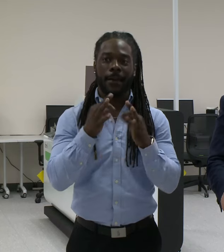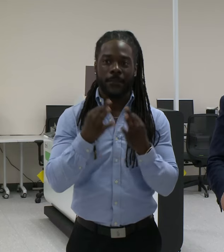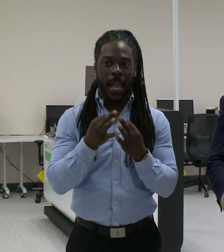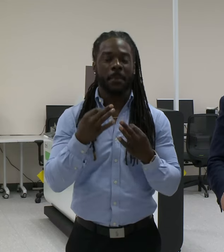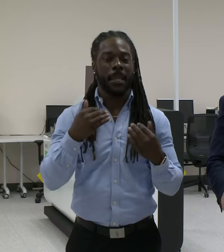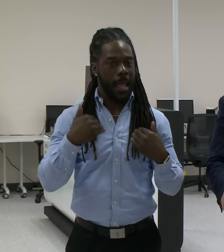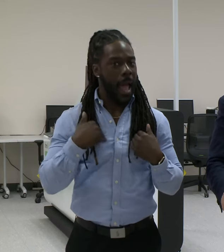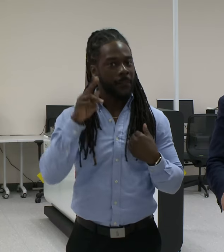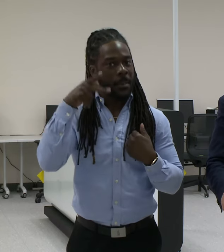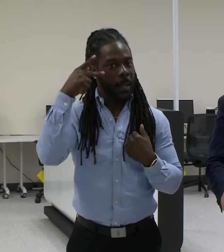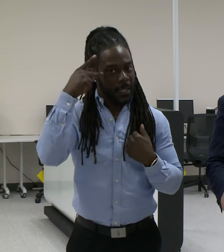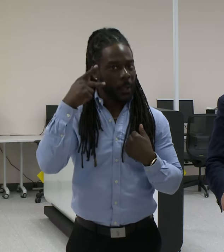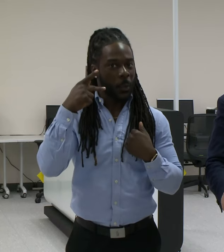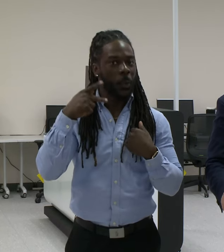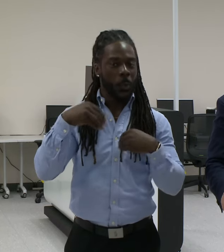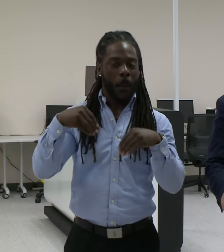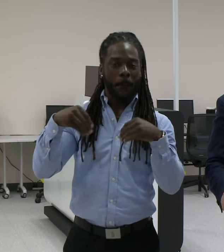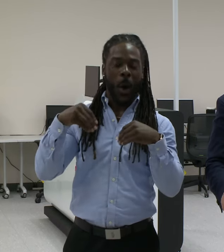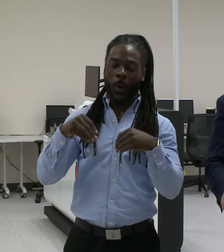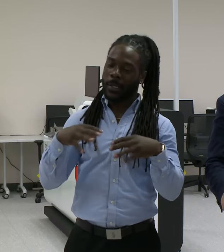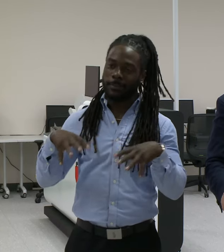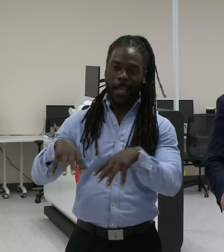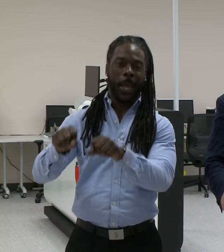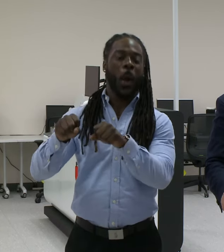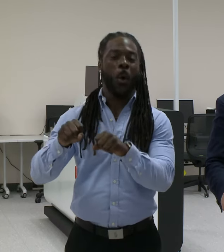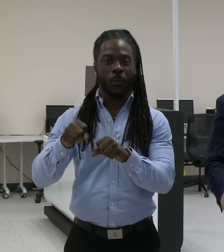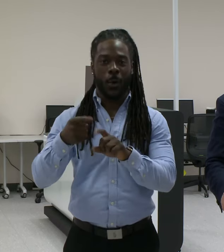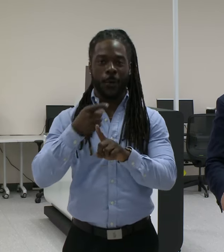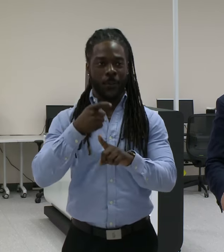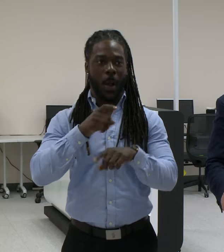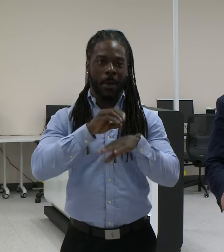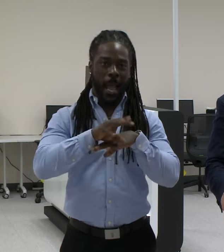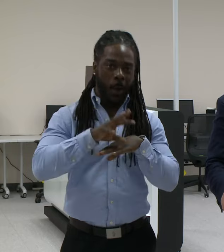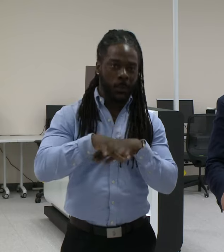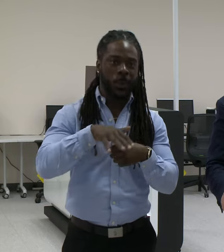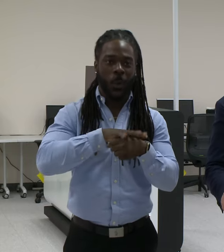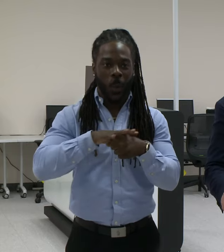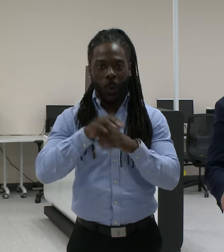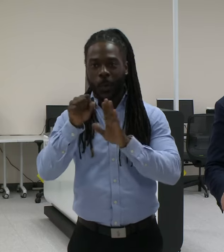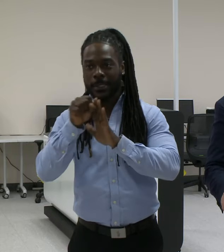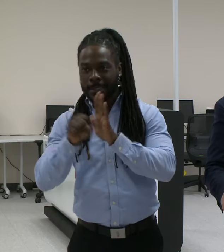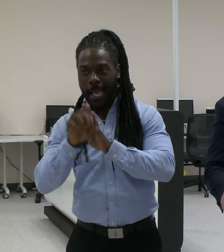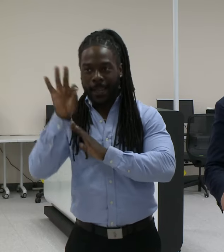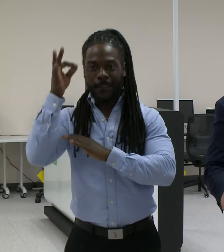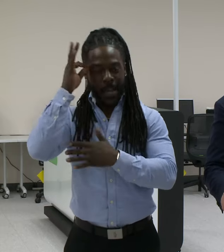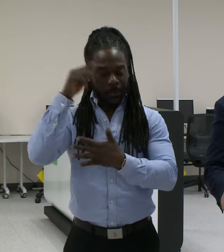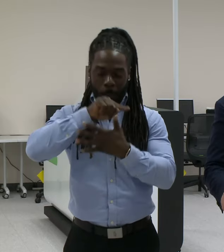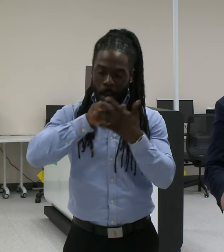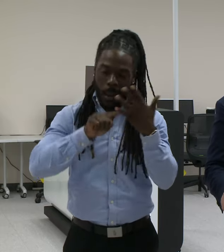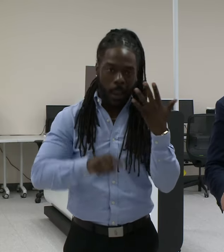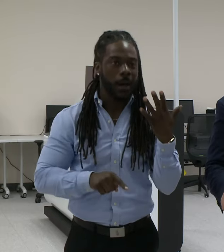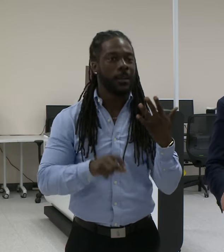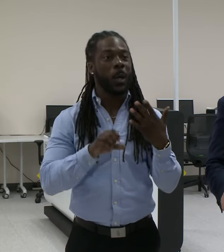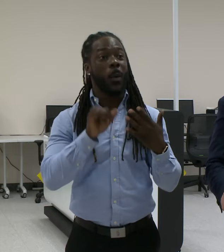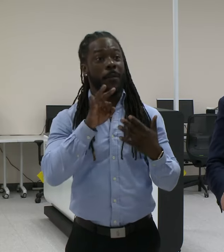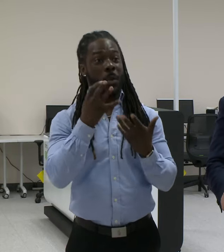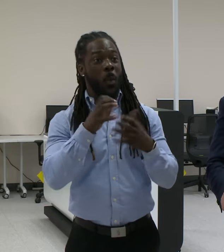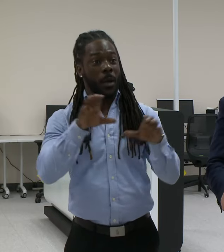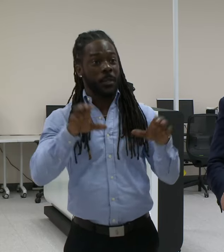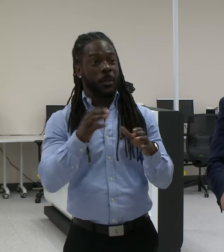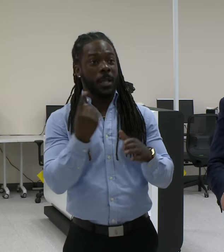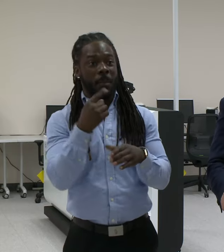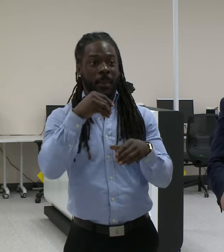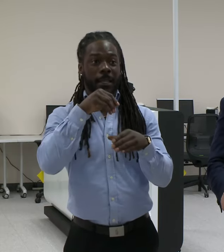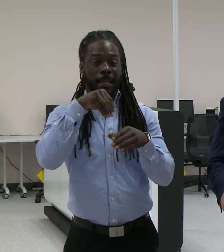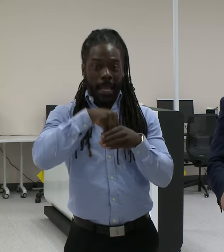market cornered from the council, local, state, to federal. So you want to get something done in government